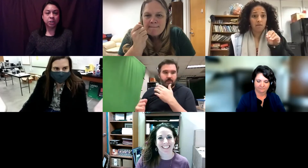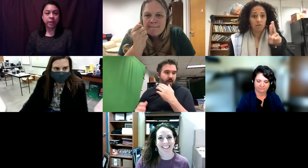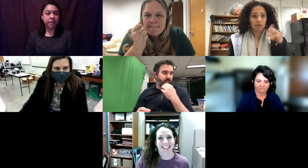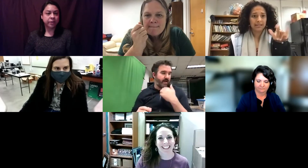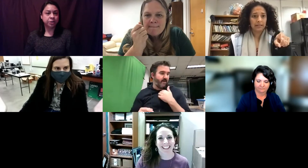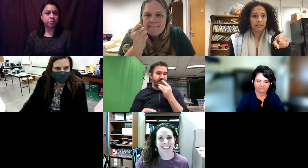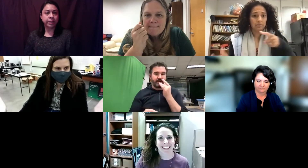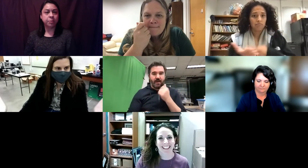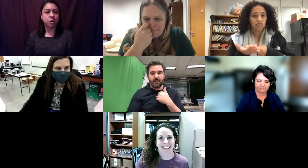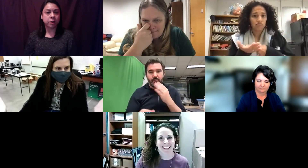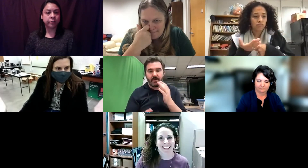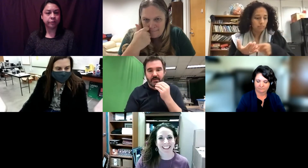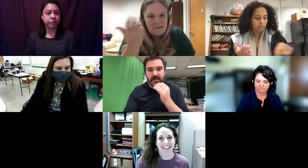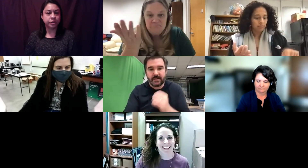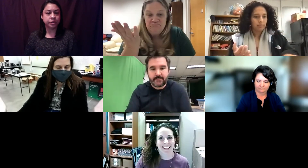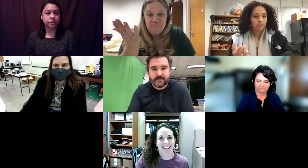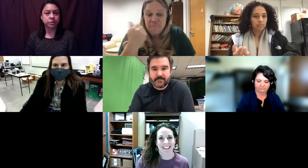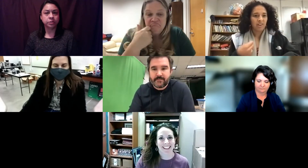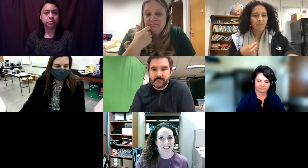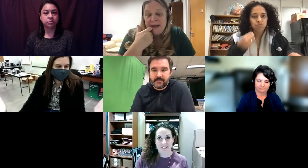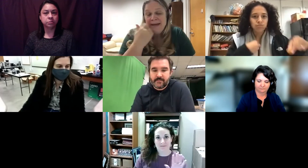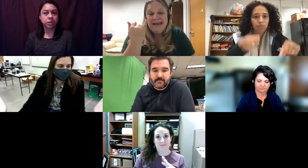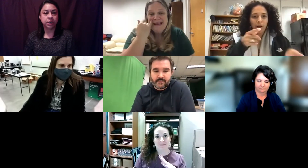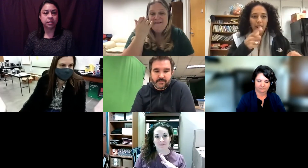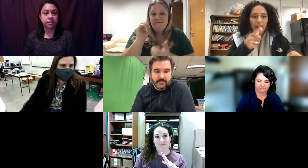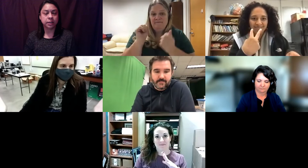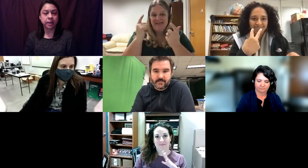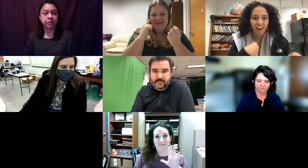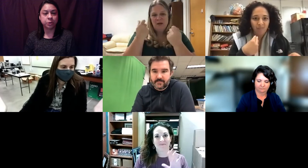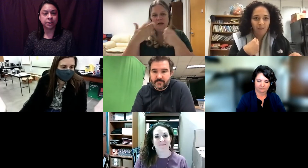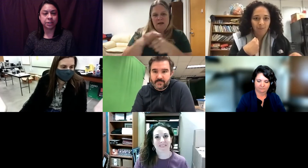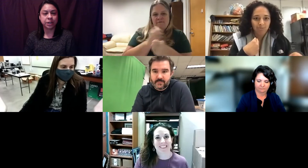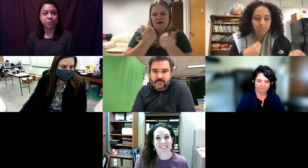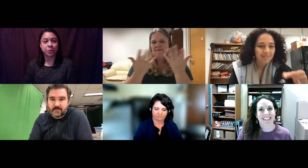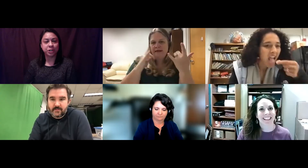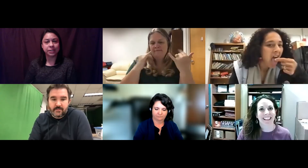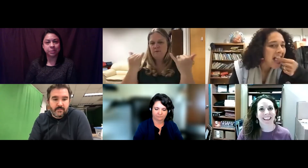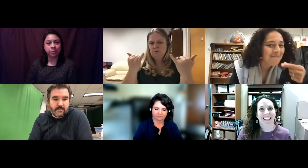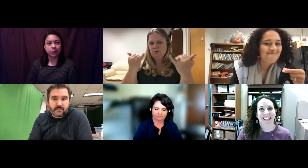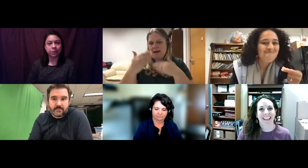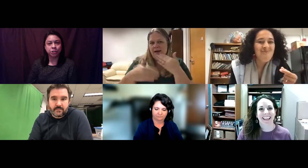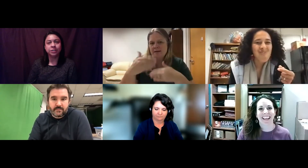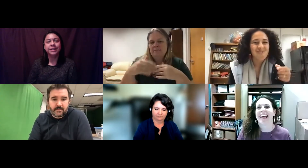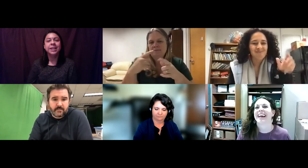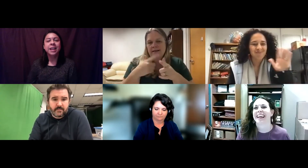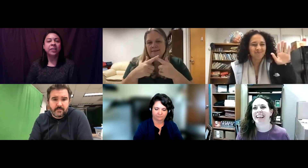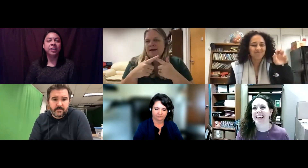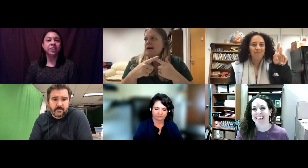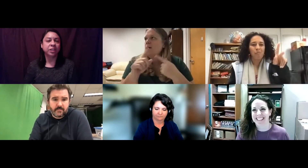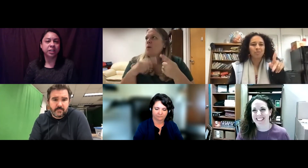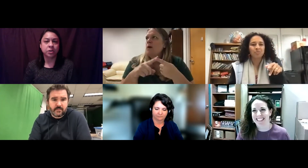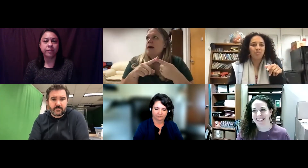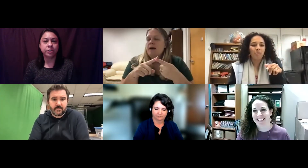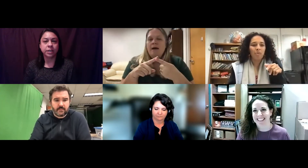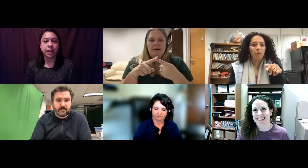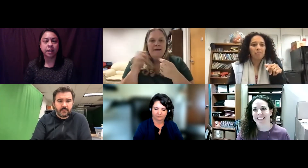Is it okay if I turn my camera off or you guys have more discussion? I just don't want y'all to see me eat my lunch. I think